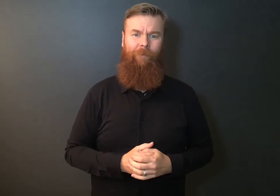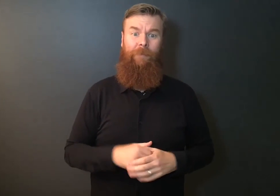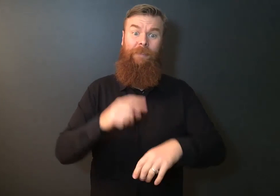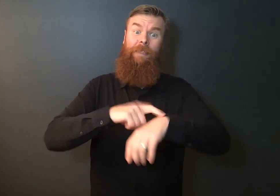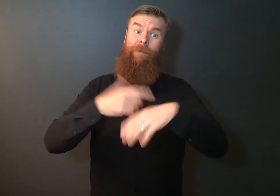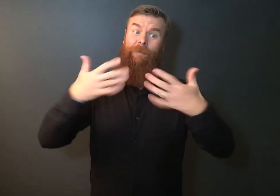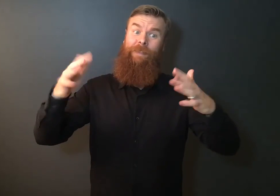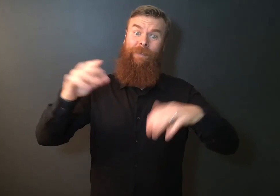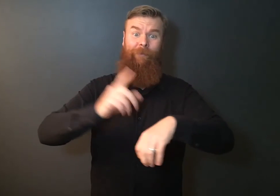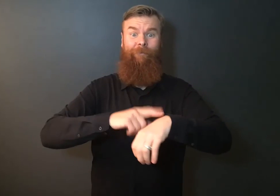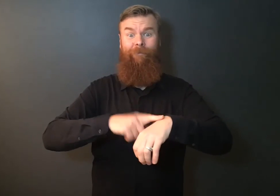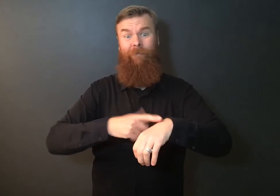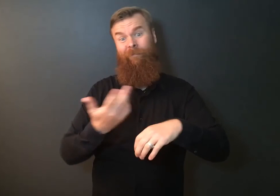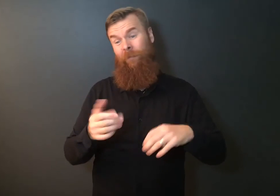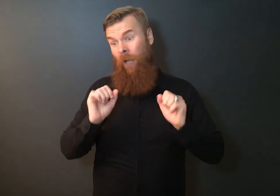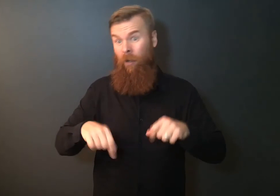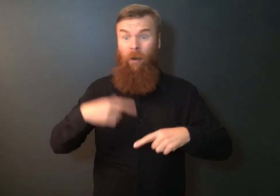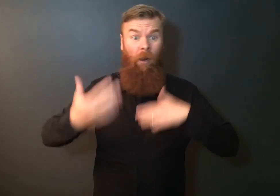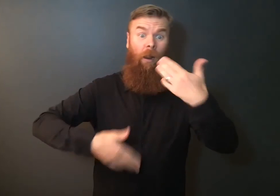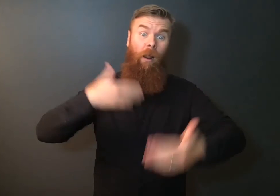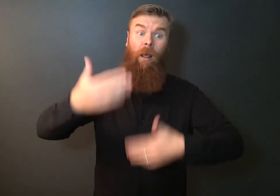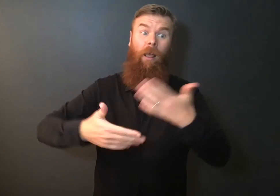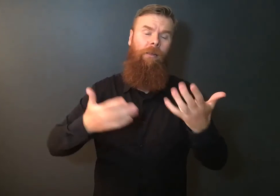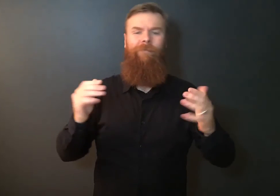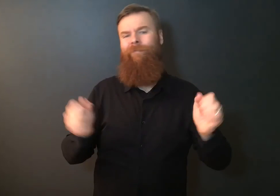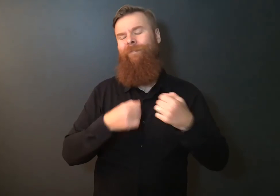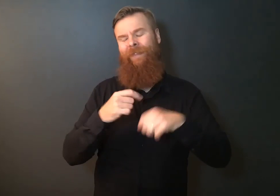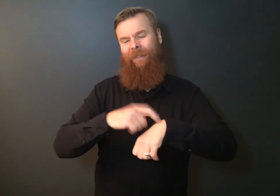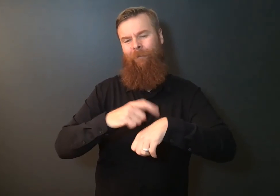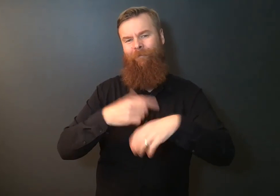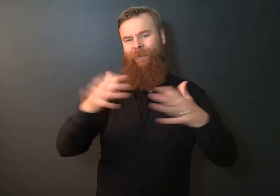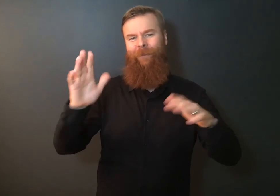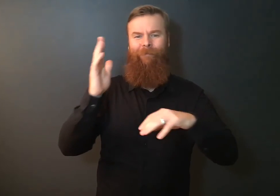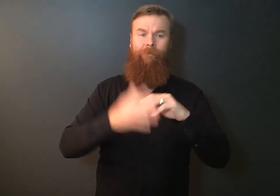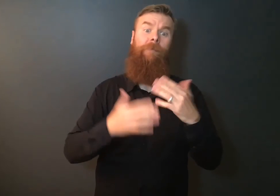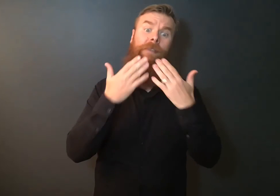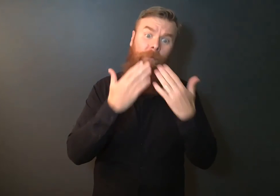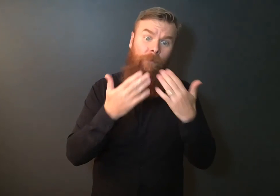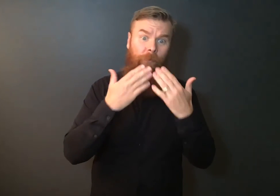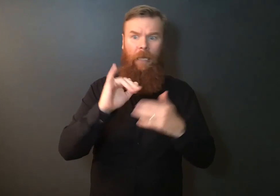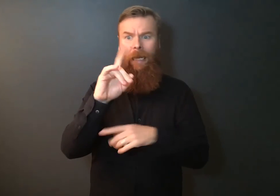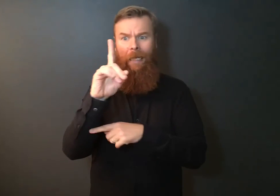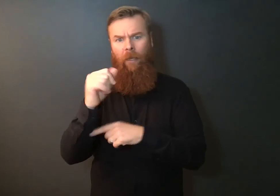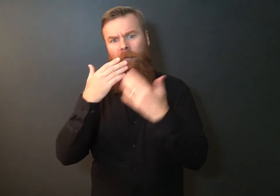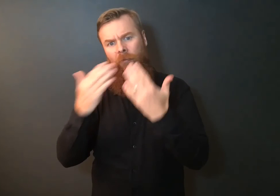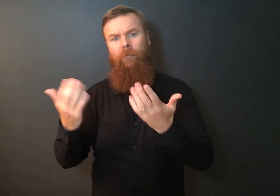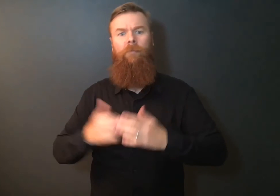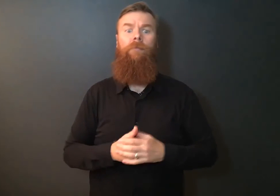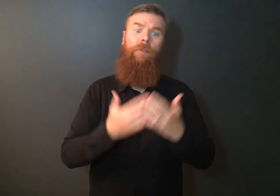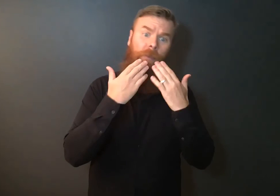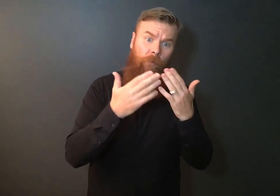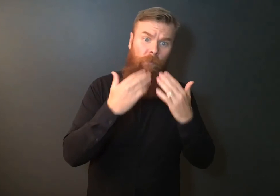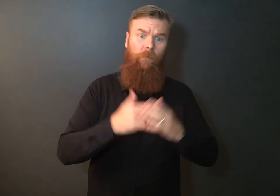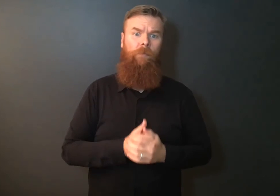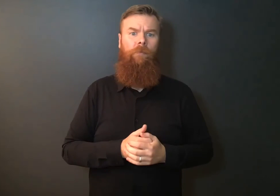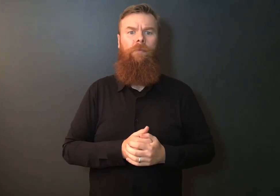very long, and actually we thank you so much, IDA, UNICEF, and the Atlas Alliance for opening this space as